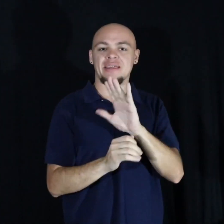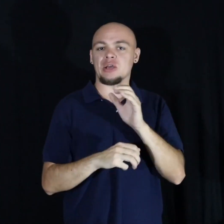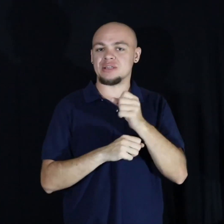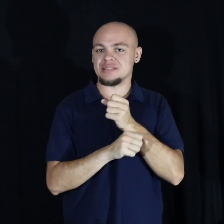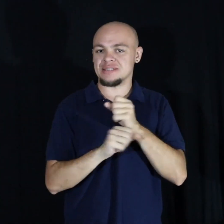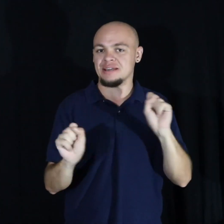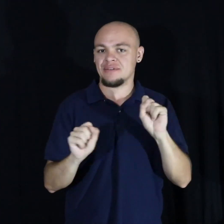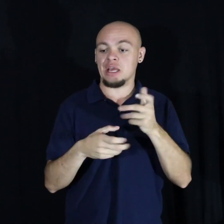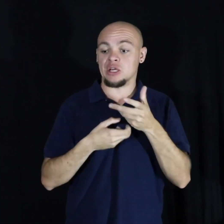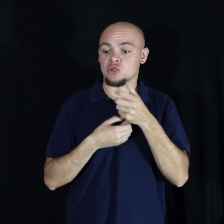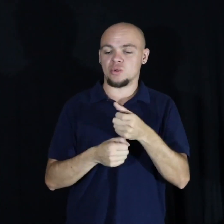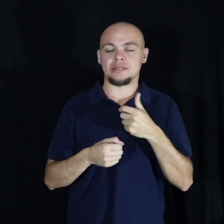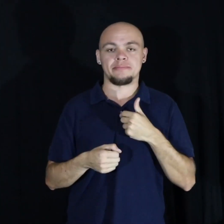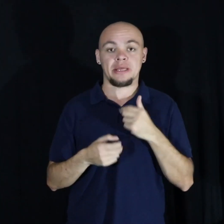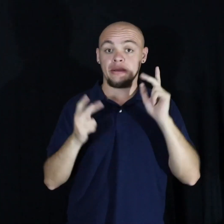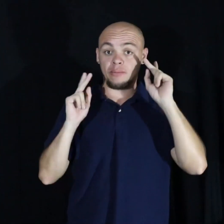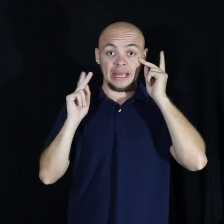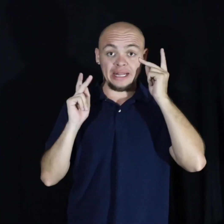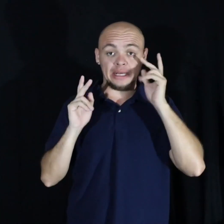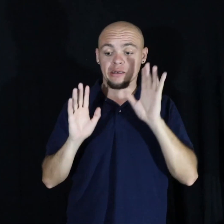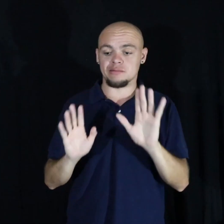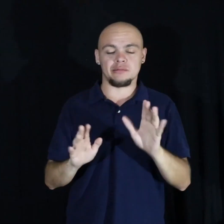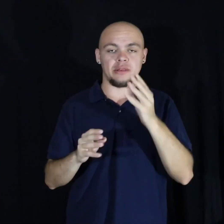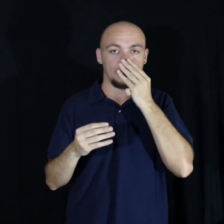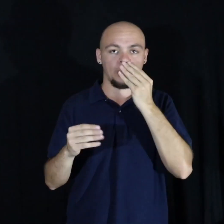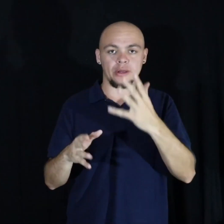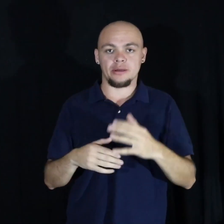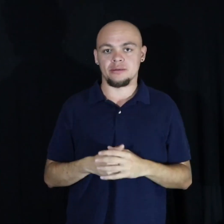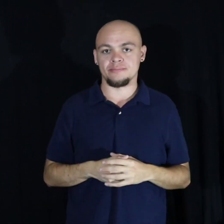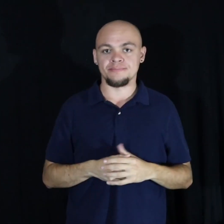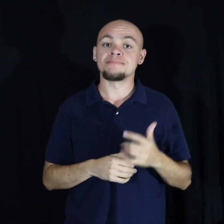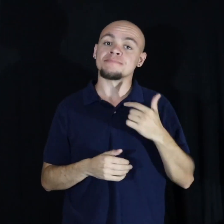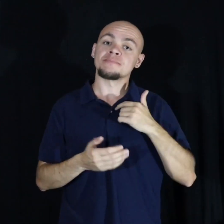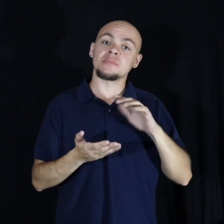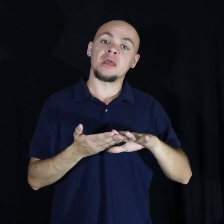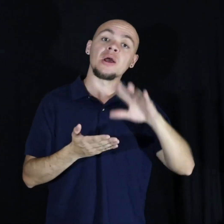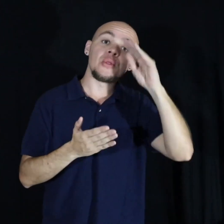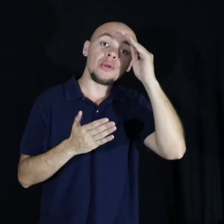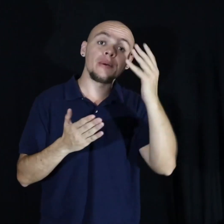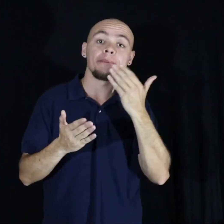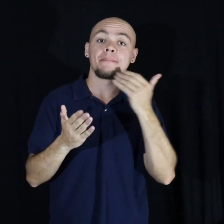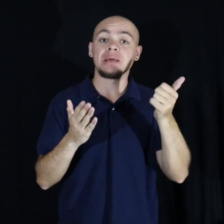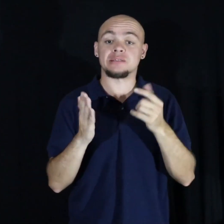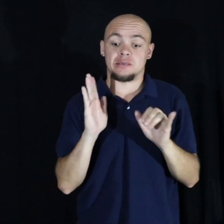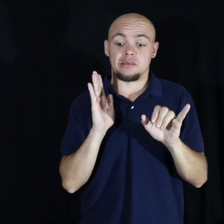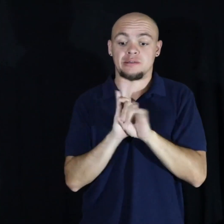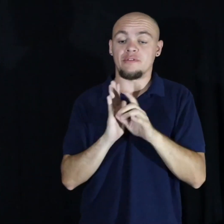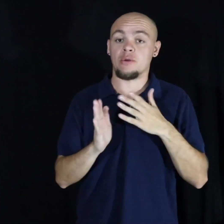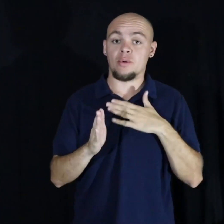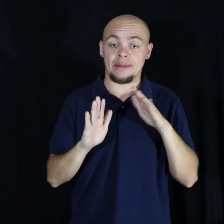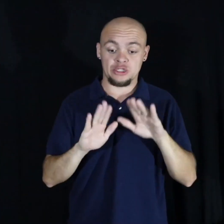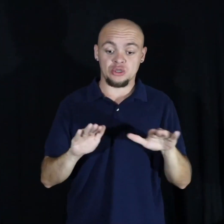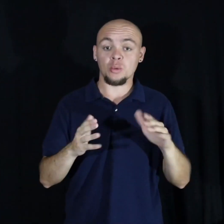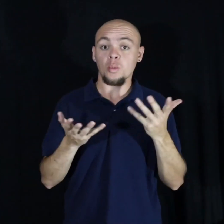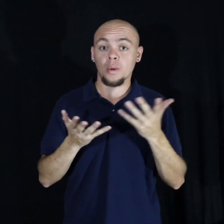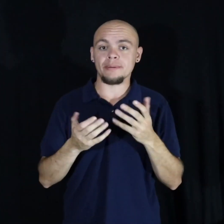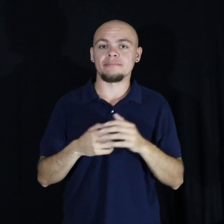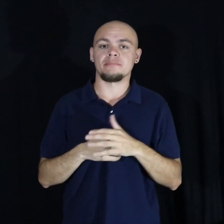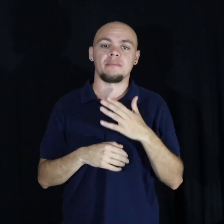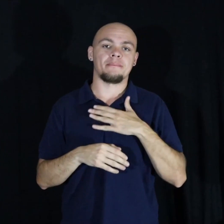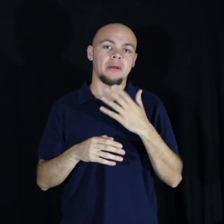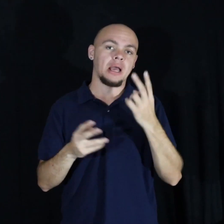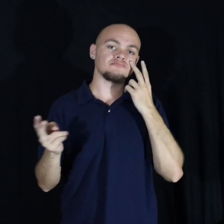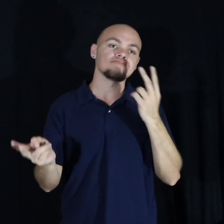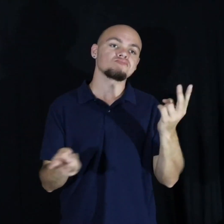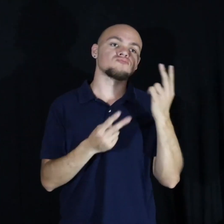never confiding in me in a crisis. I learned the best way to identify with my children is to revisit my